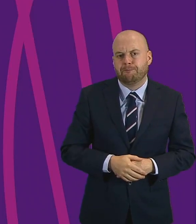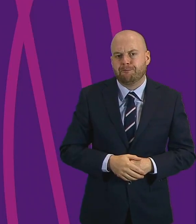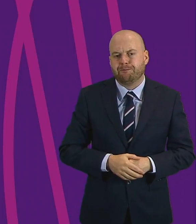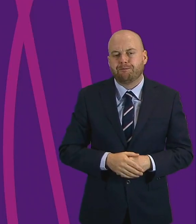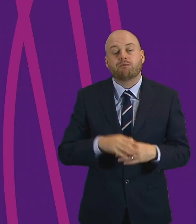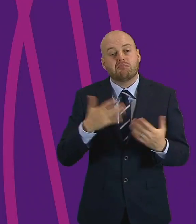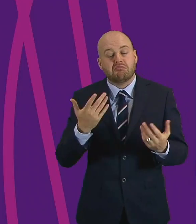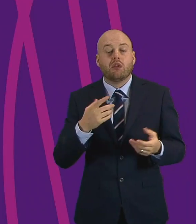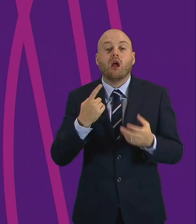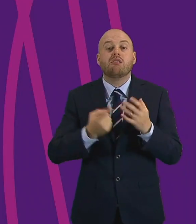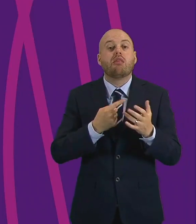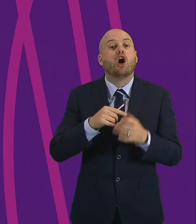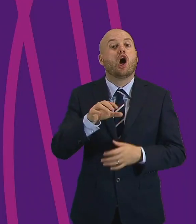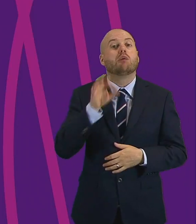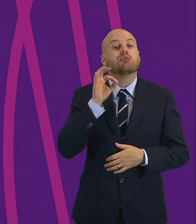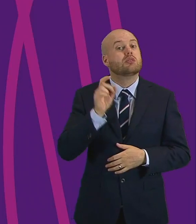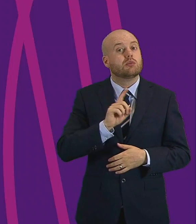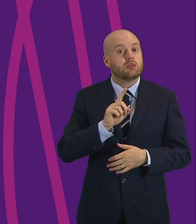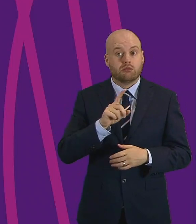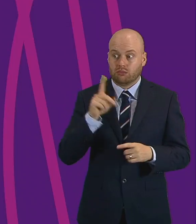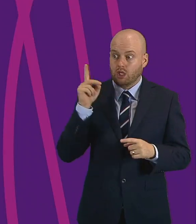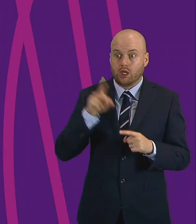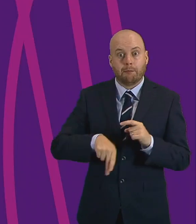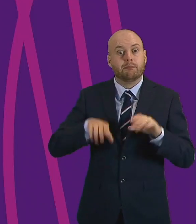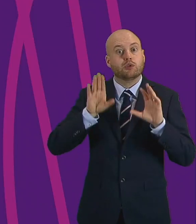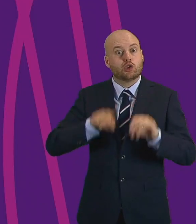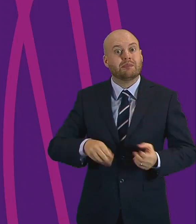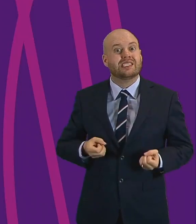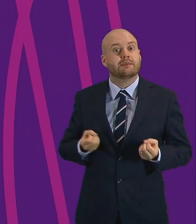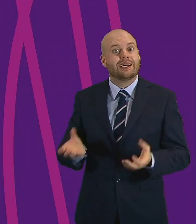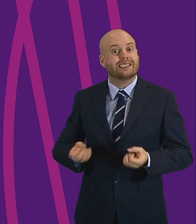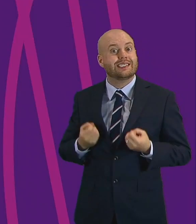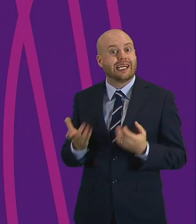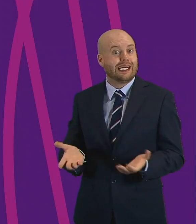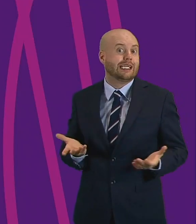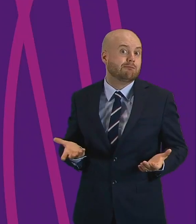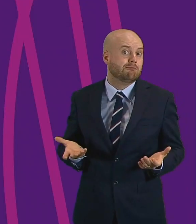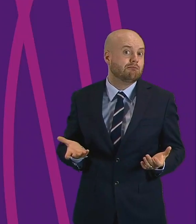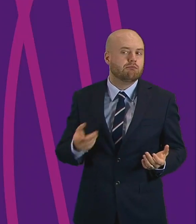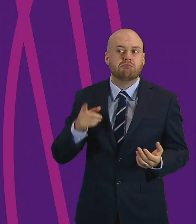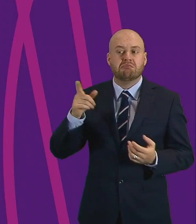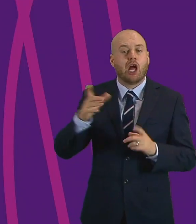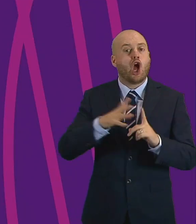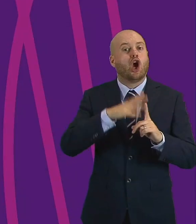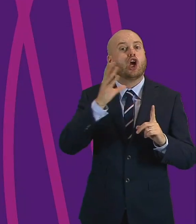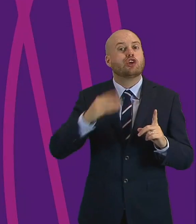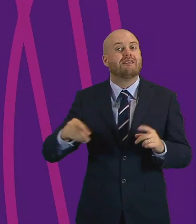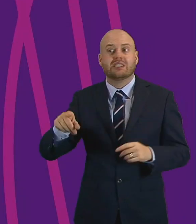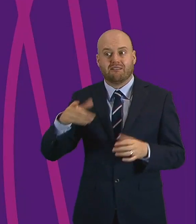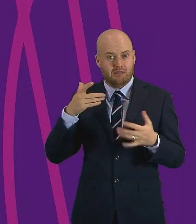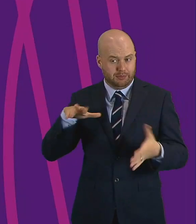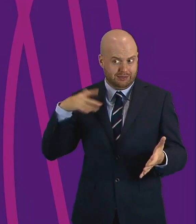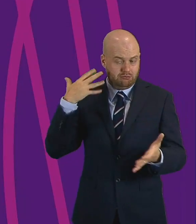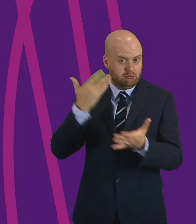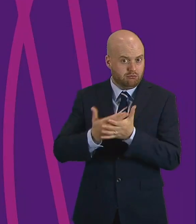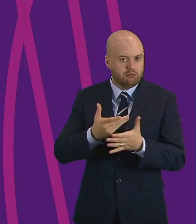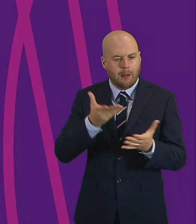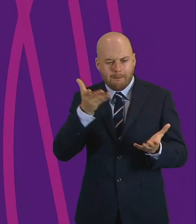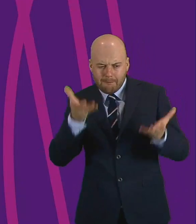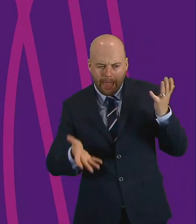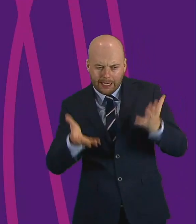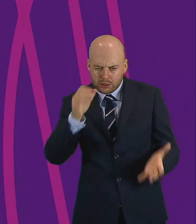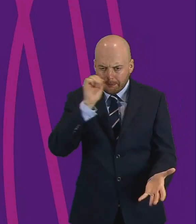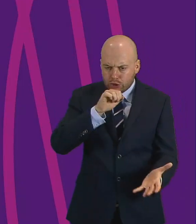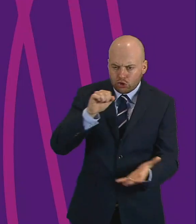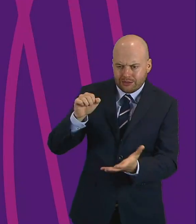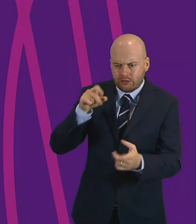UK government is to cut spending. That has been the traditional route of the Conservatives for balancing the budget and has led to this much